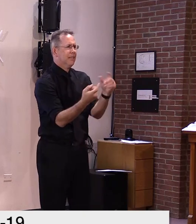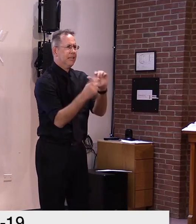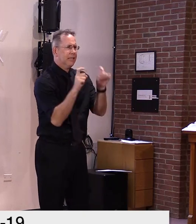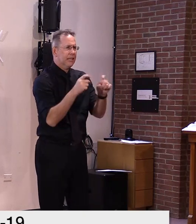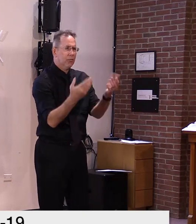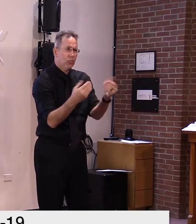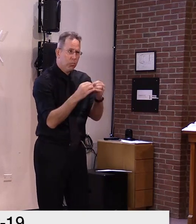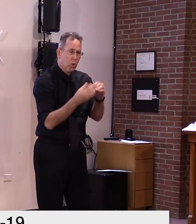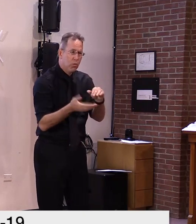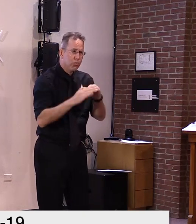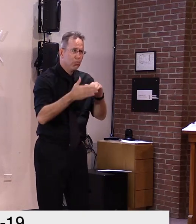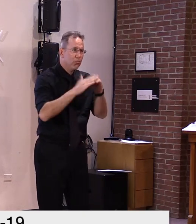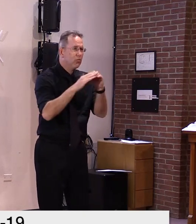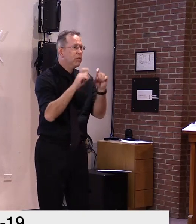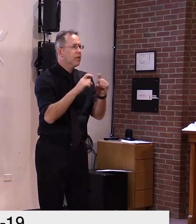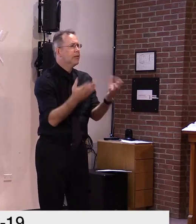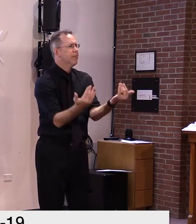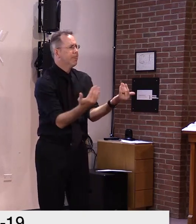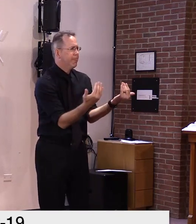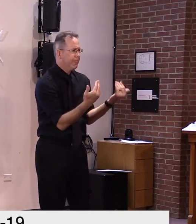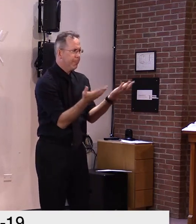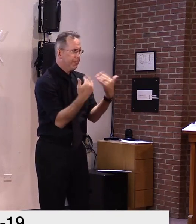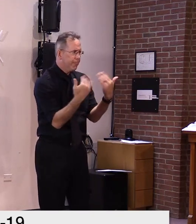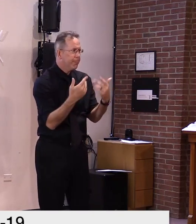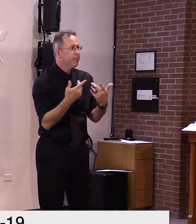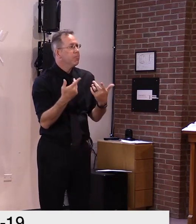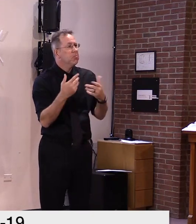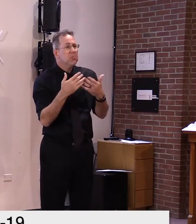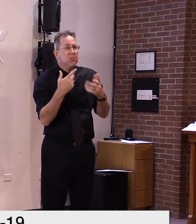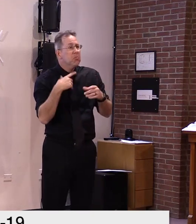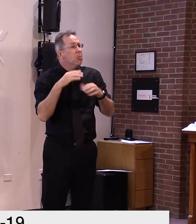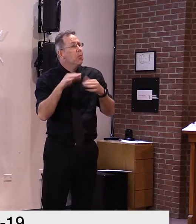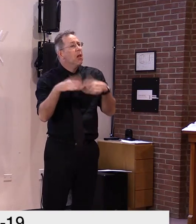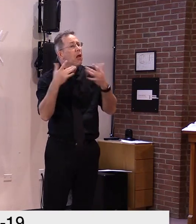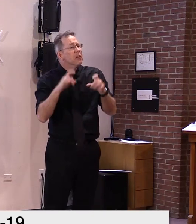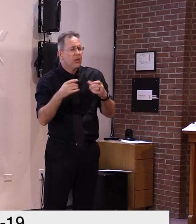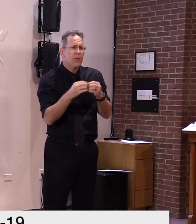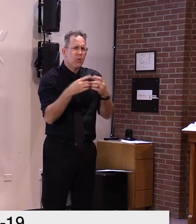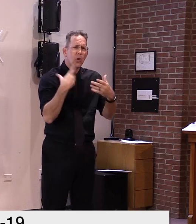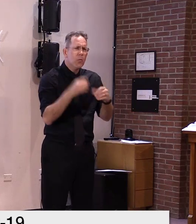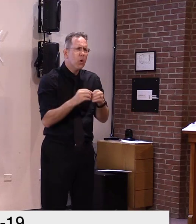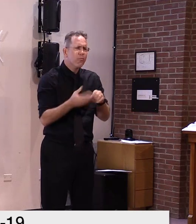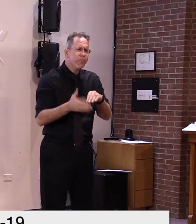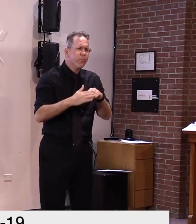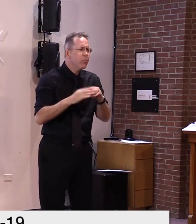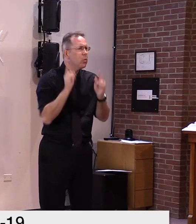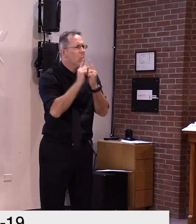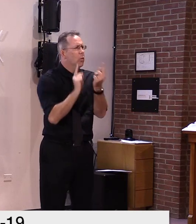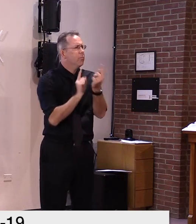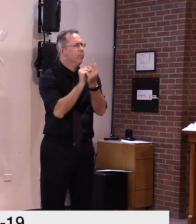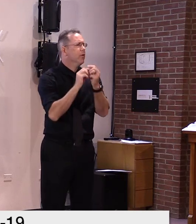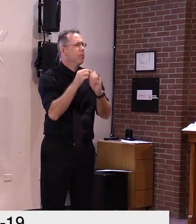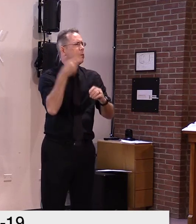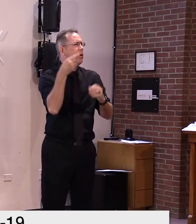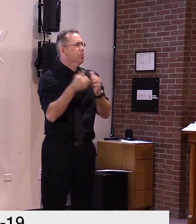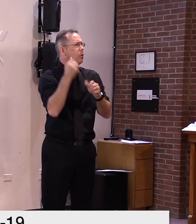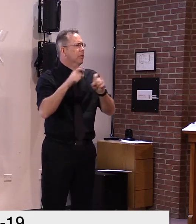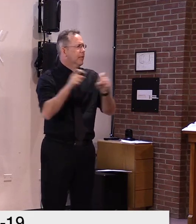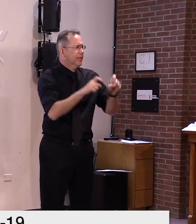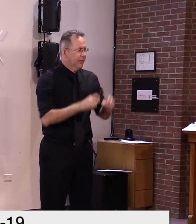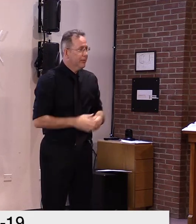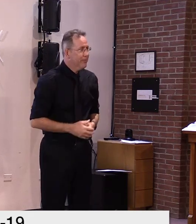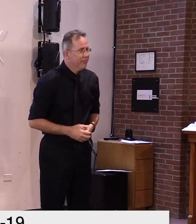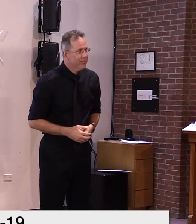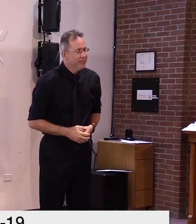So again, this is really positive news in terms of where our cases are and how much testing is going on. Both of those things